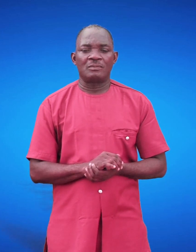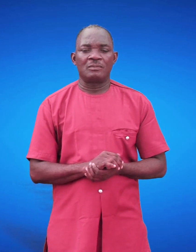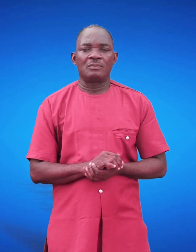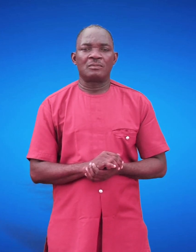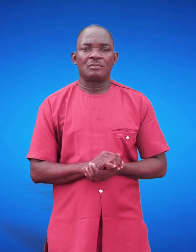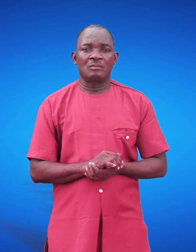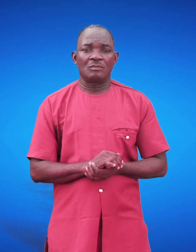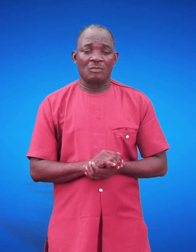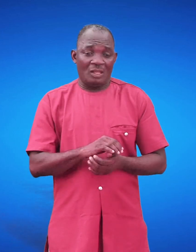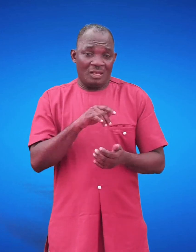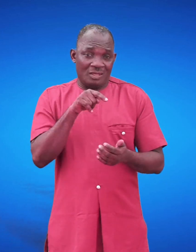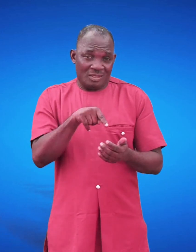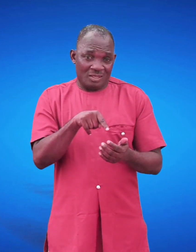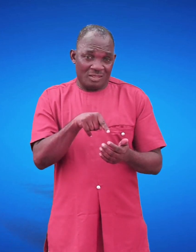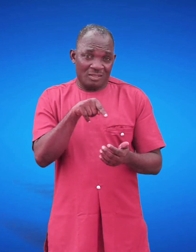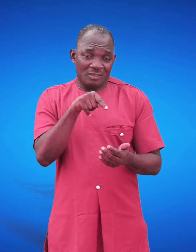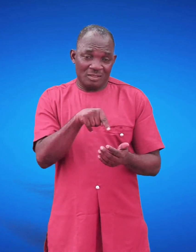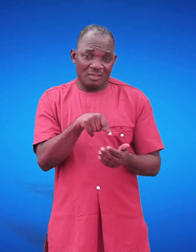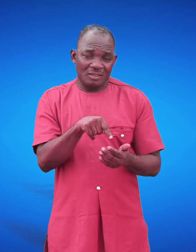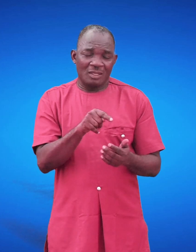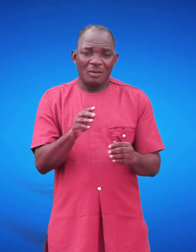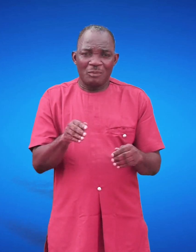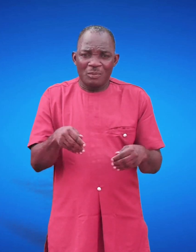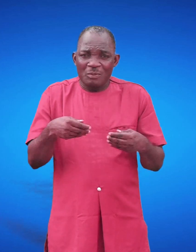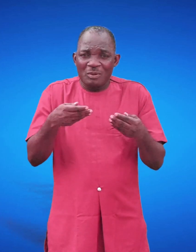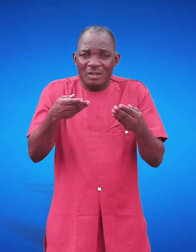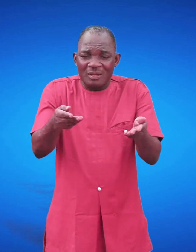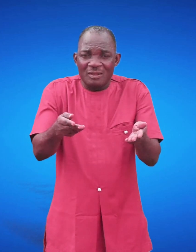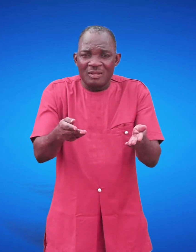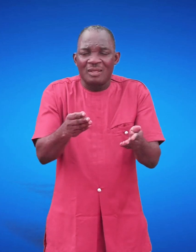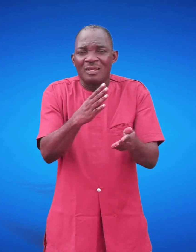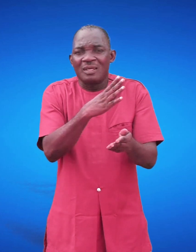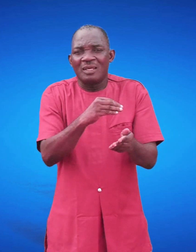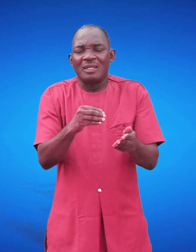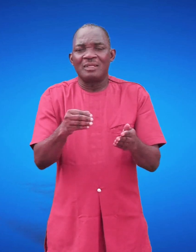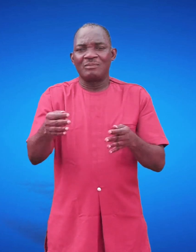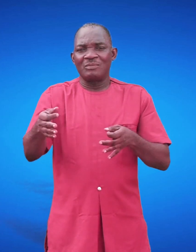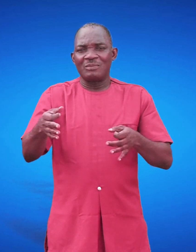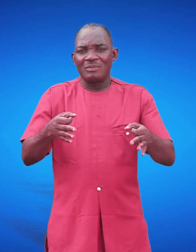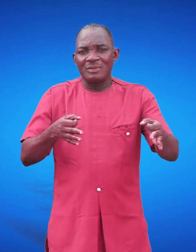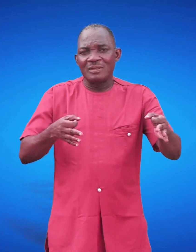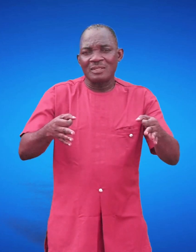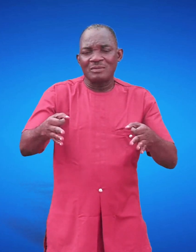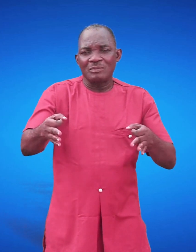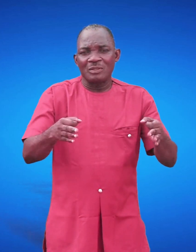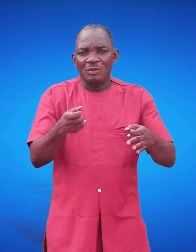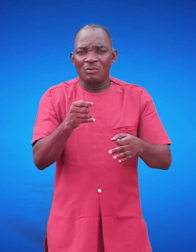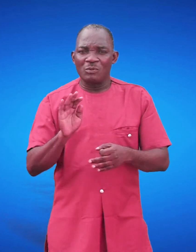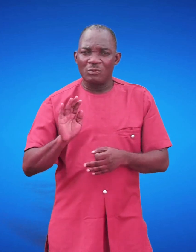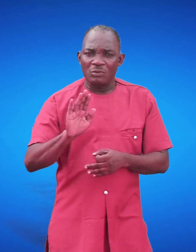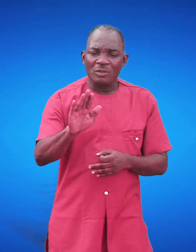This part provides an explanation of your rights